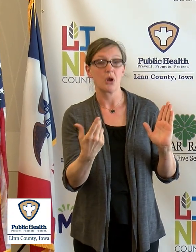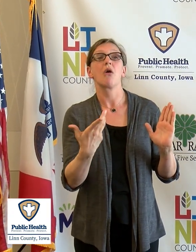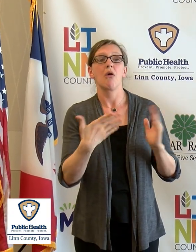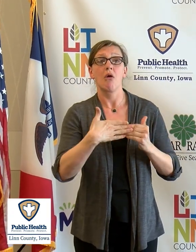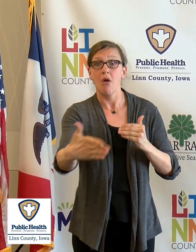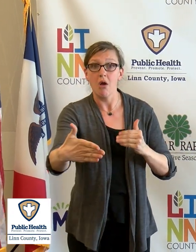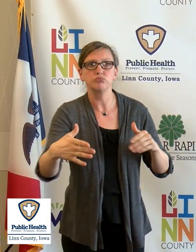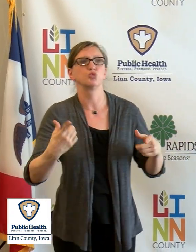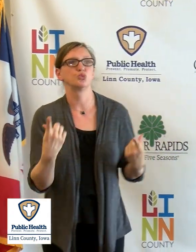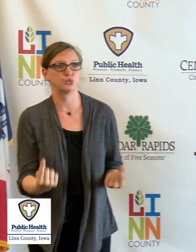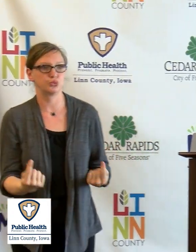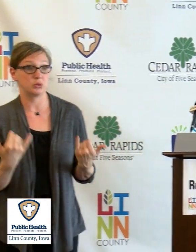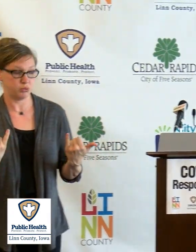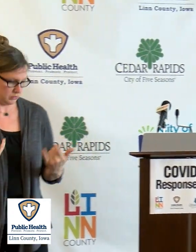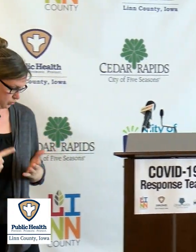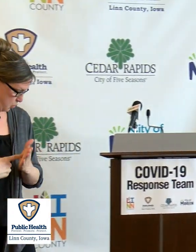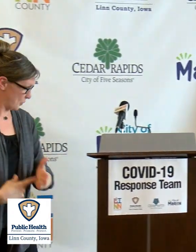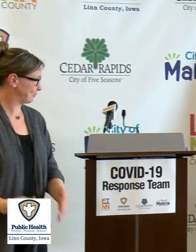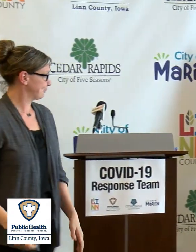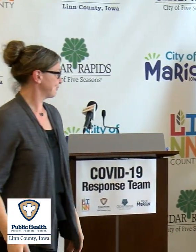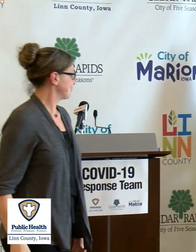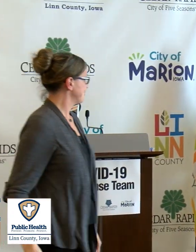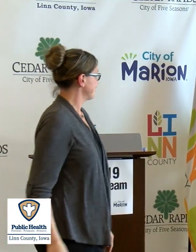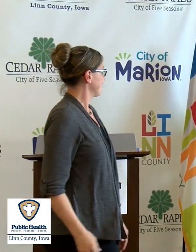one chart for you here.